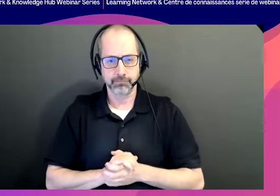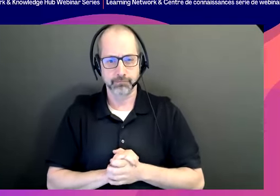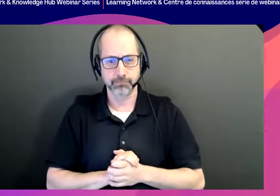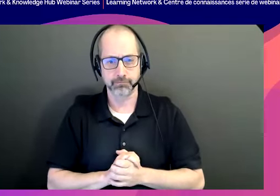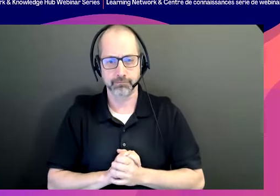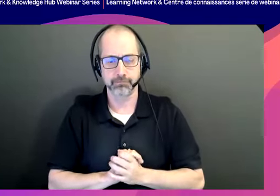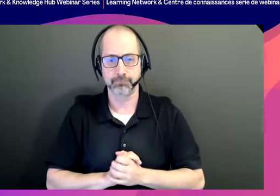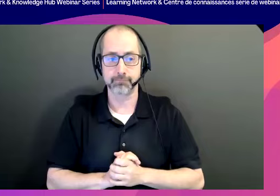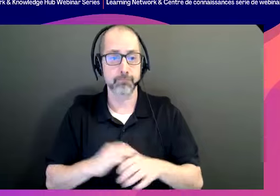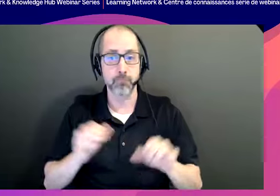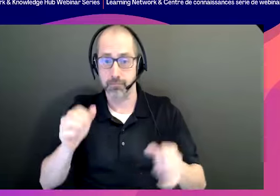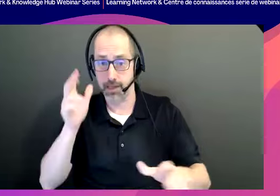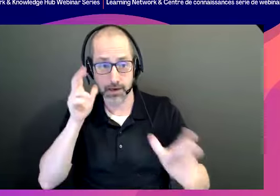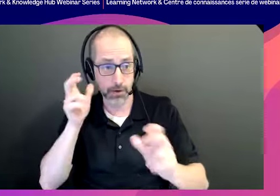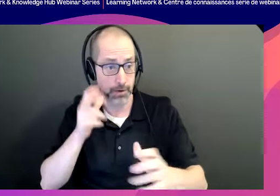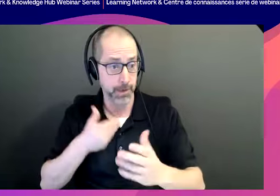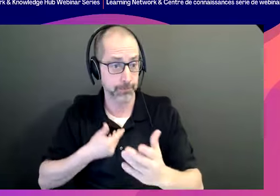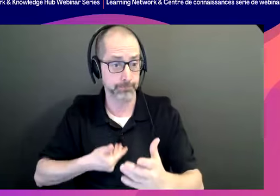Can you hear me?